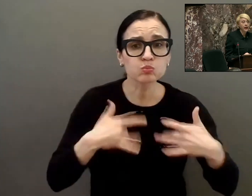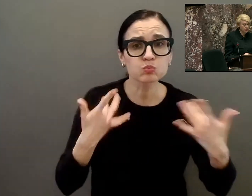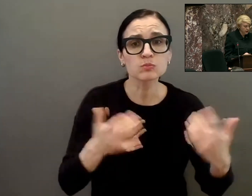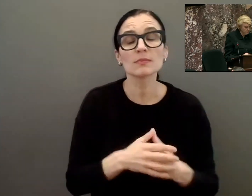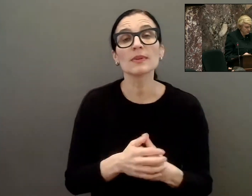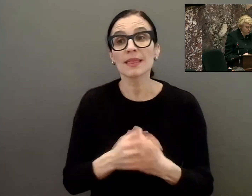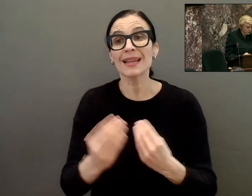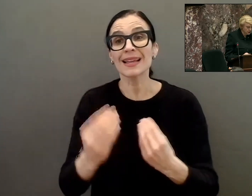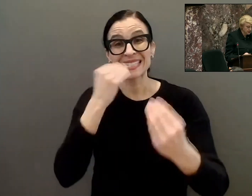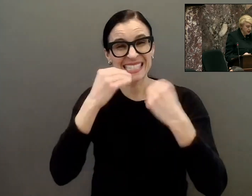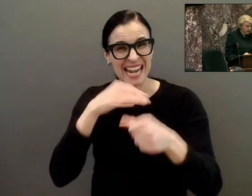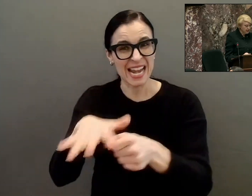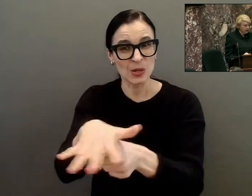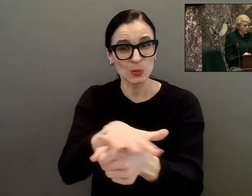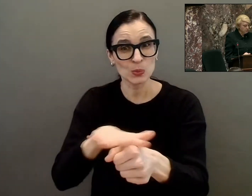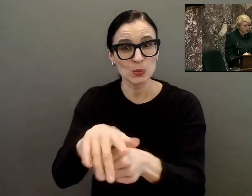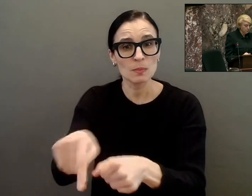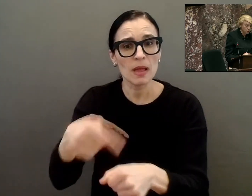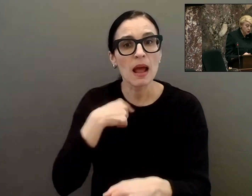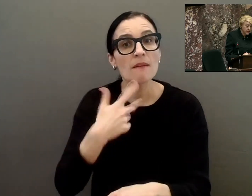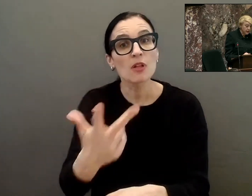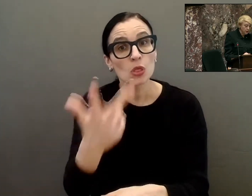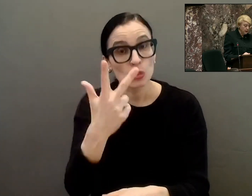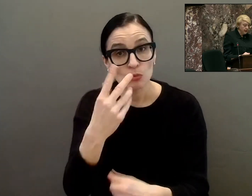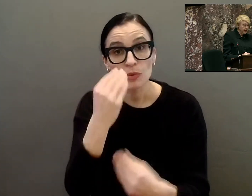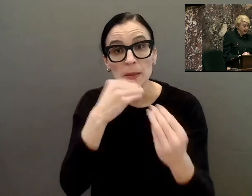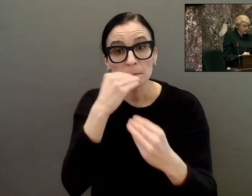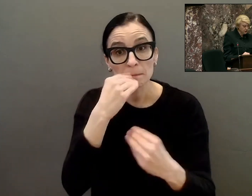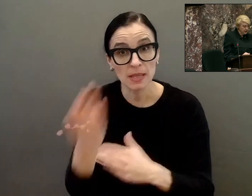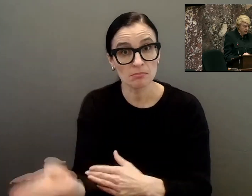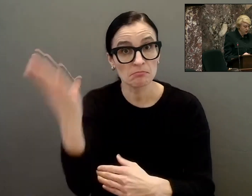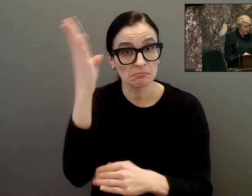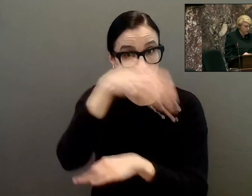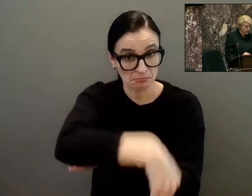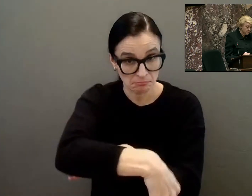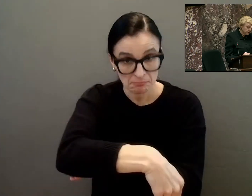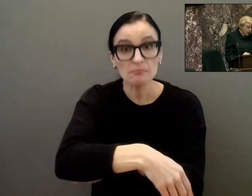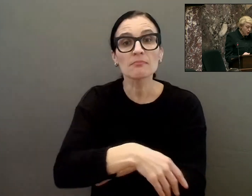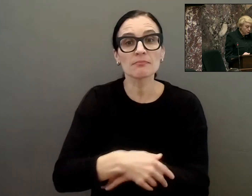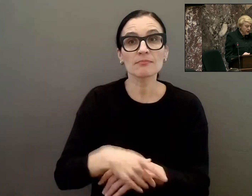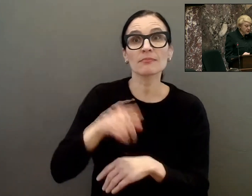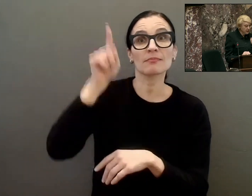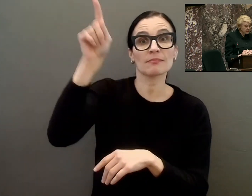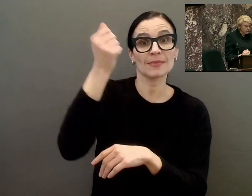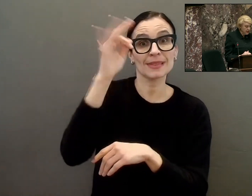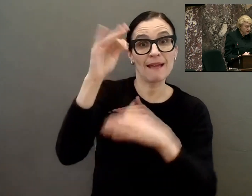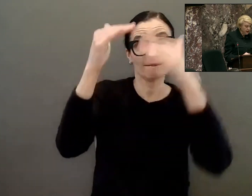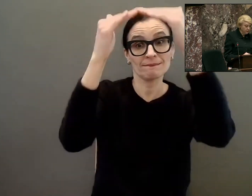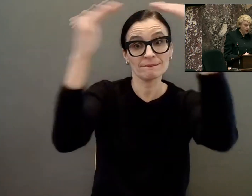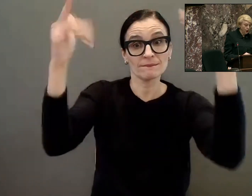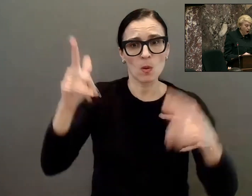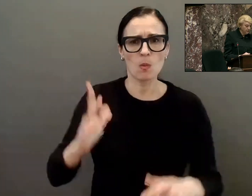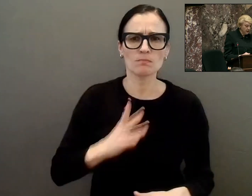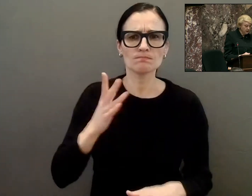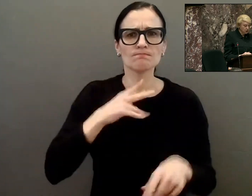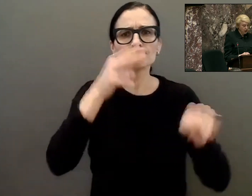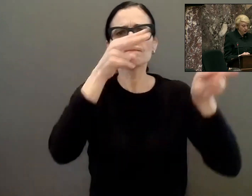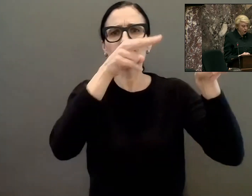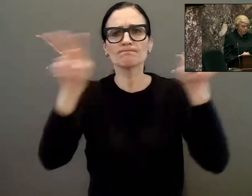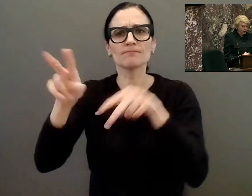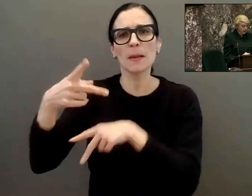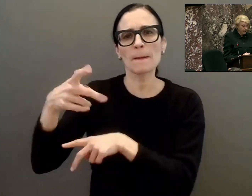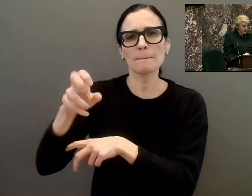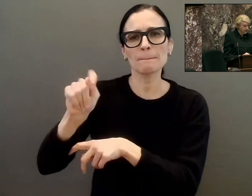with panoramic views. It's equipped with a pool table and exercise equipment. Residents meet there for coffee,